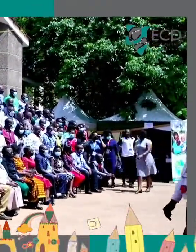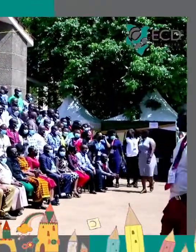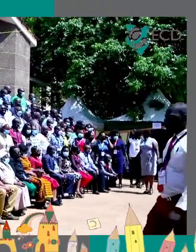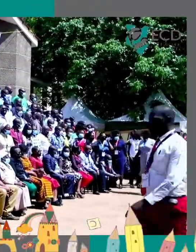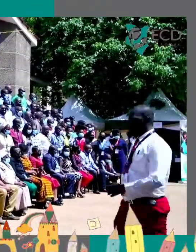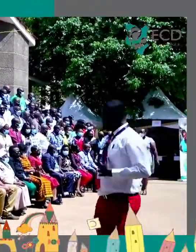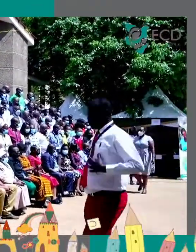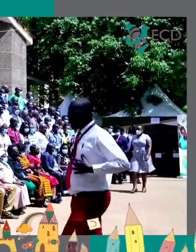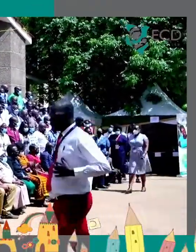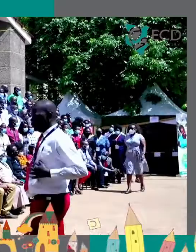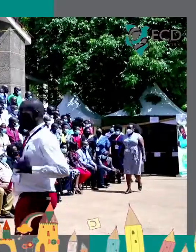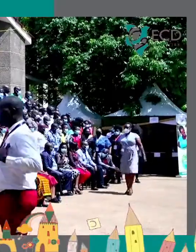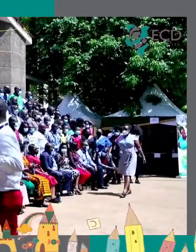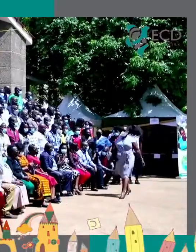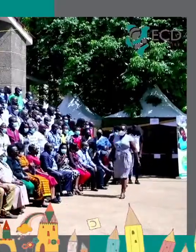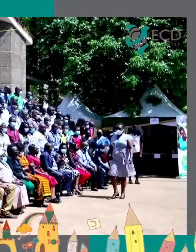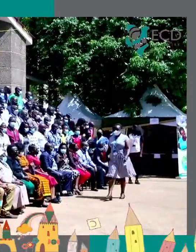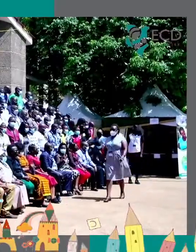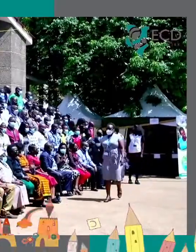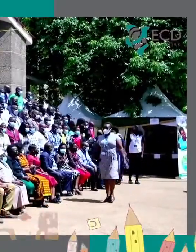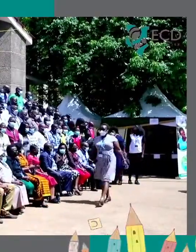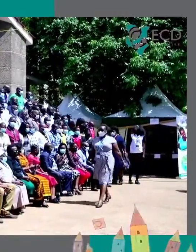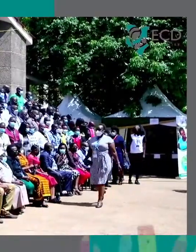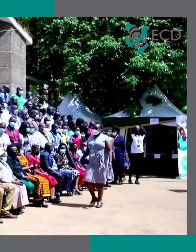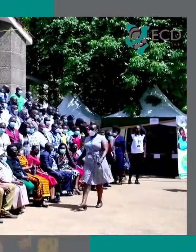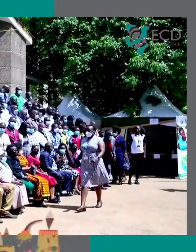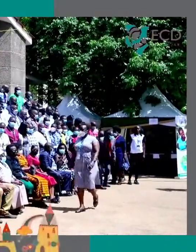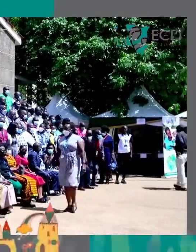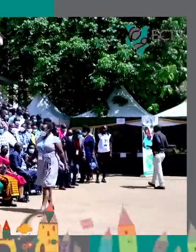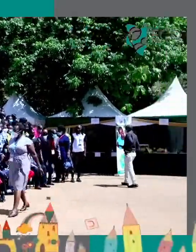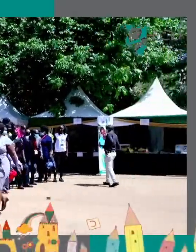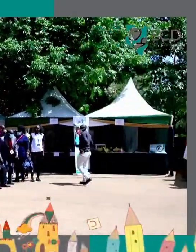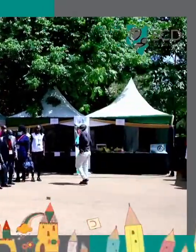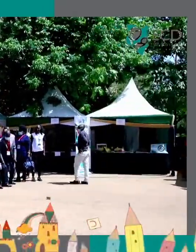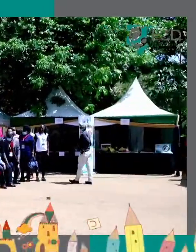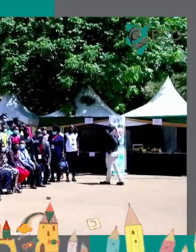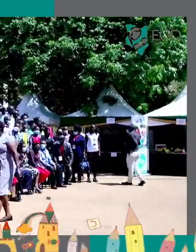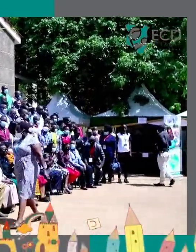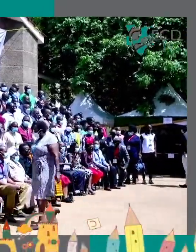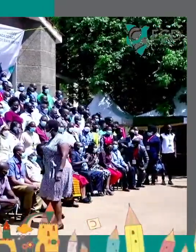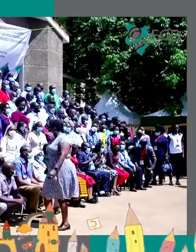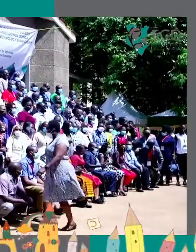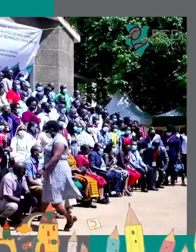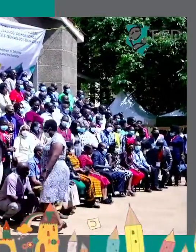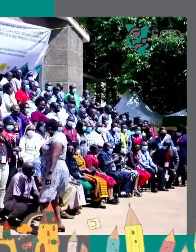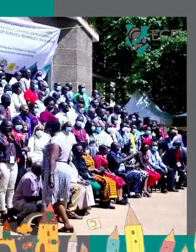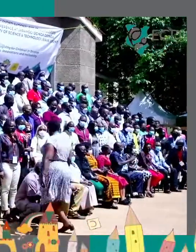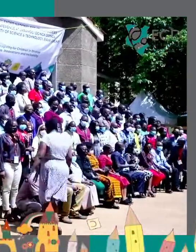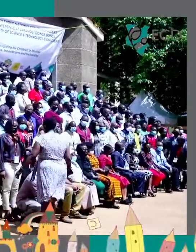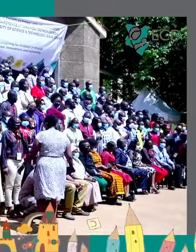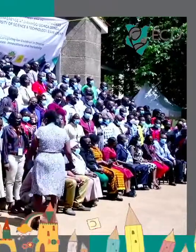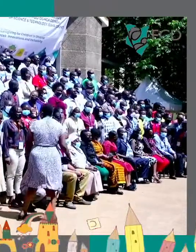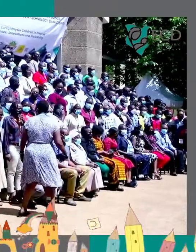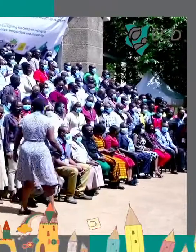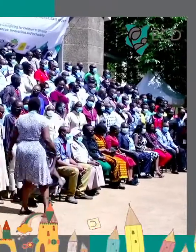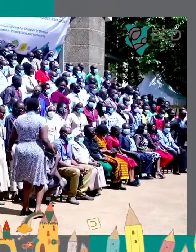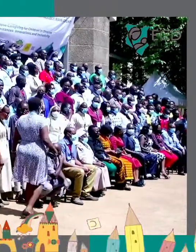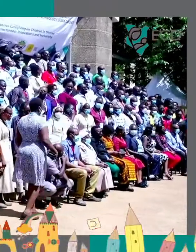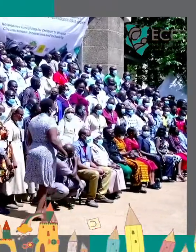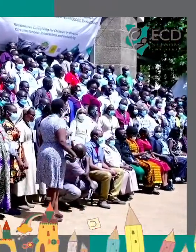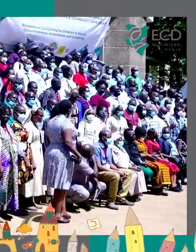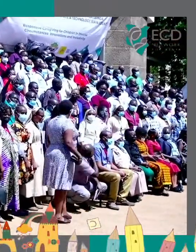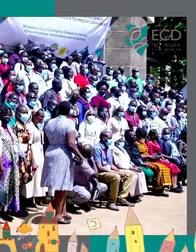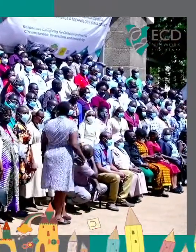Mama baba dana waya wadua Mama baba dana waya wadua